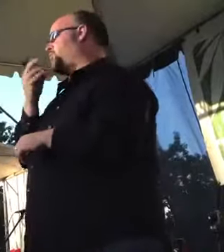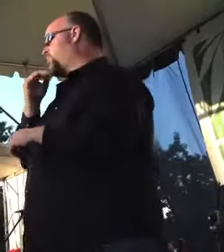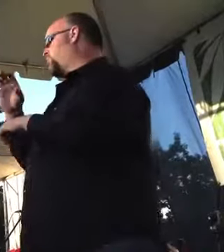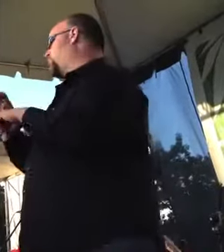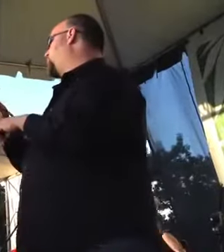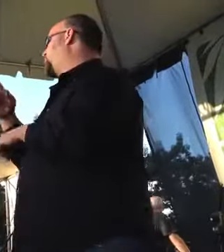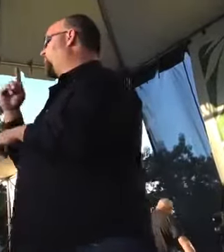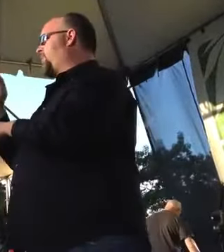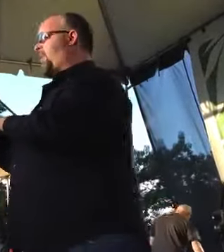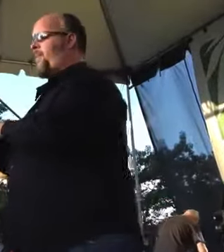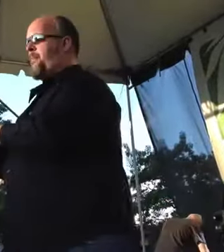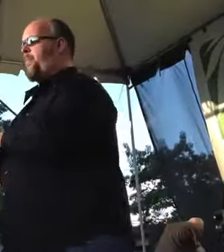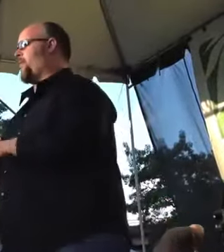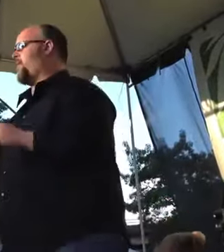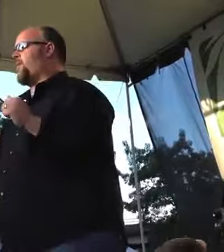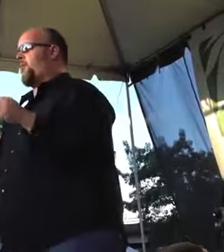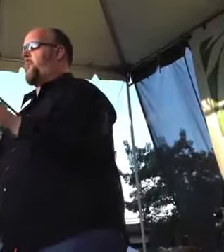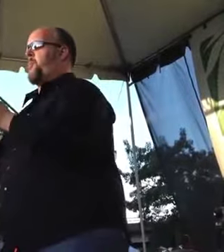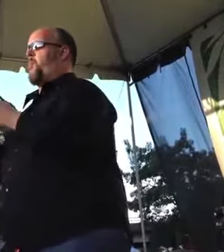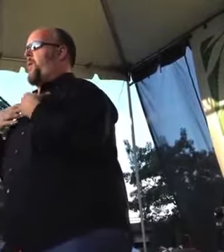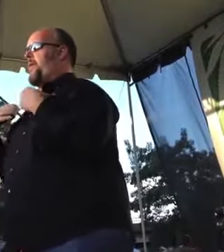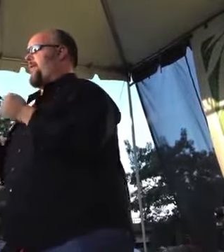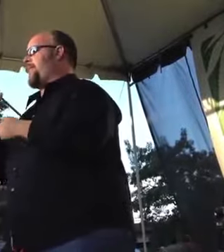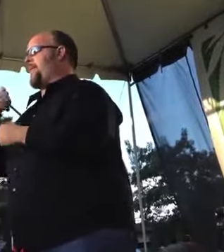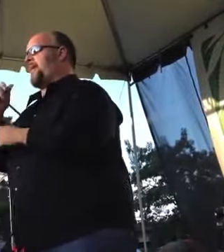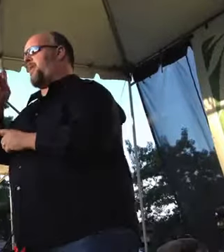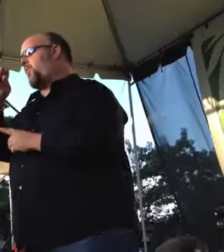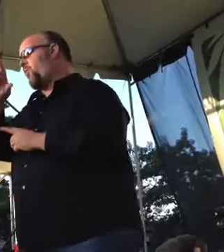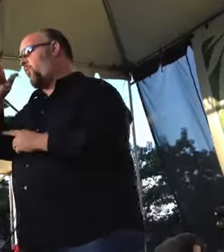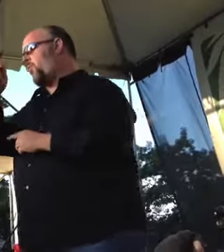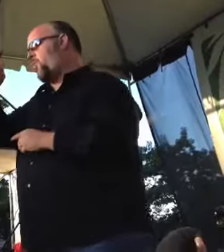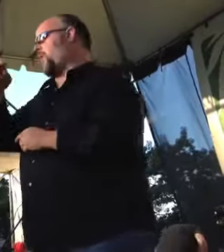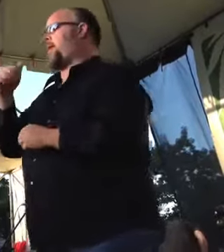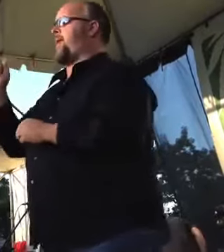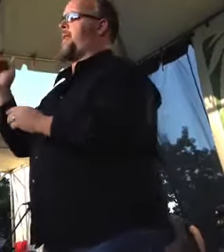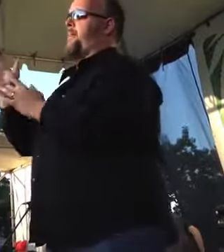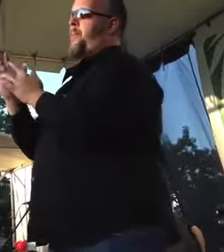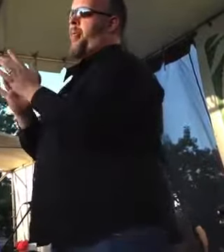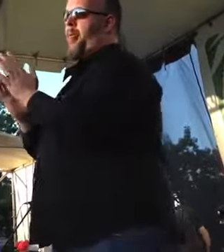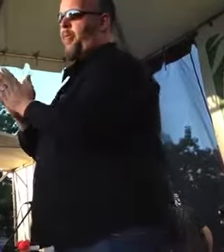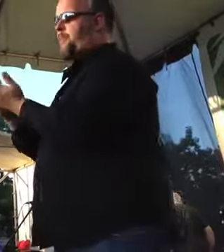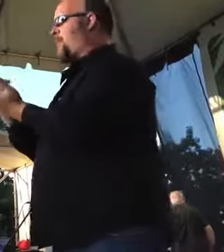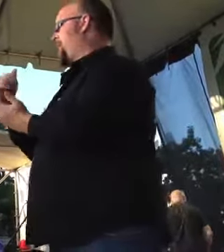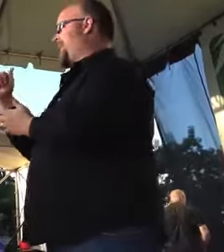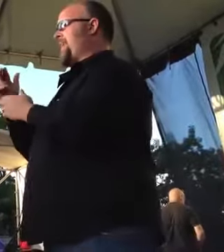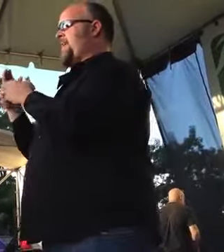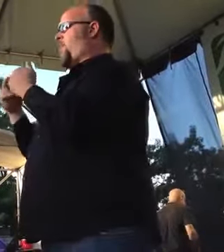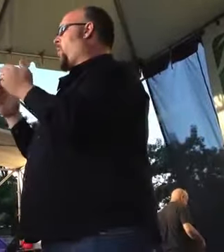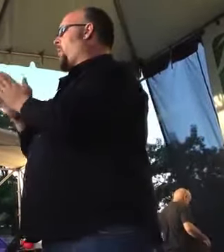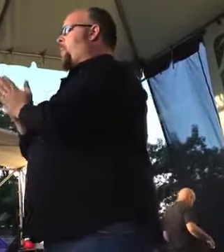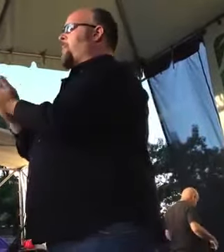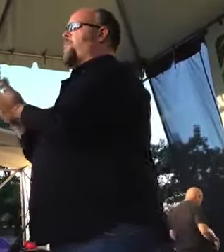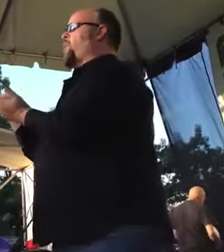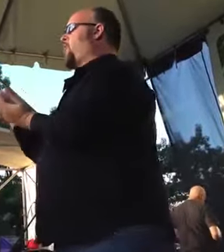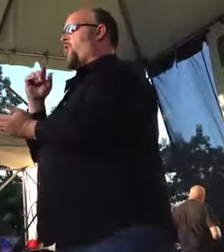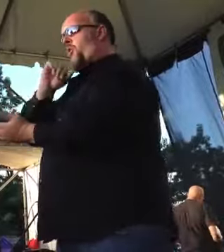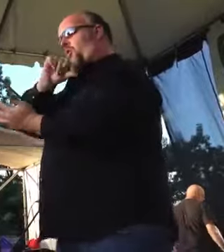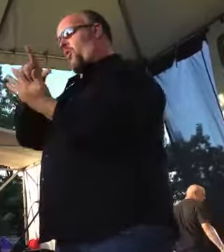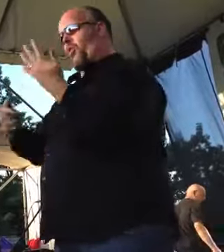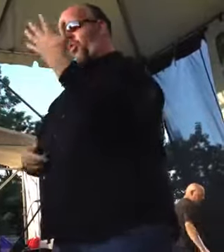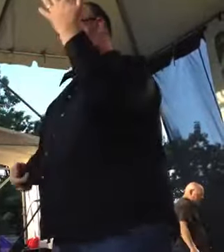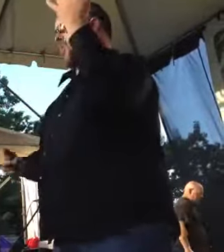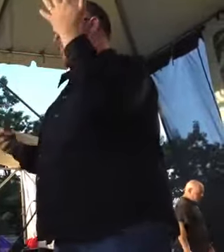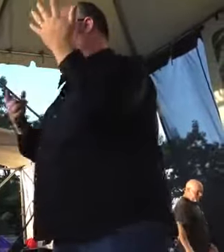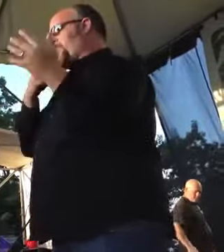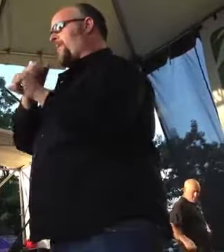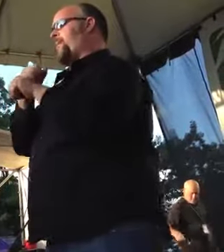temple. There's more healing power in cannabis than any Quran, and any Bible, and any holy book out there. Because those books and those temples,